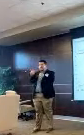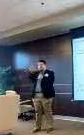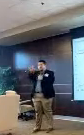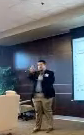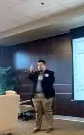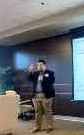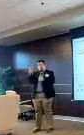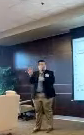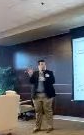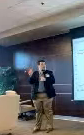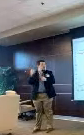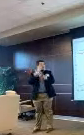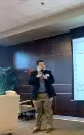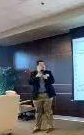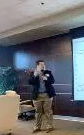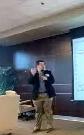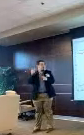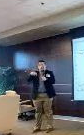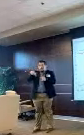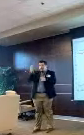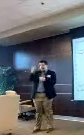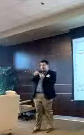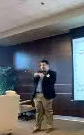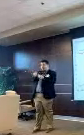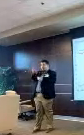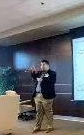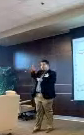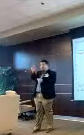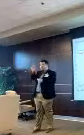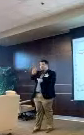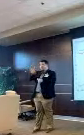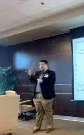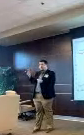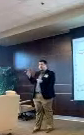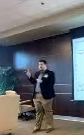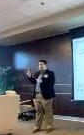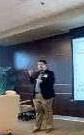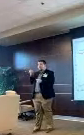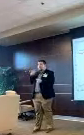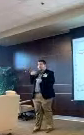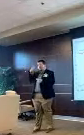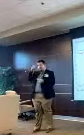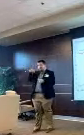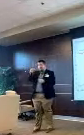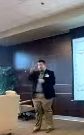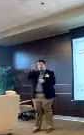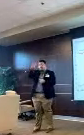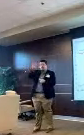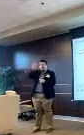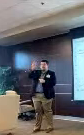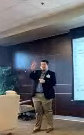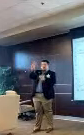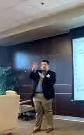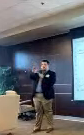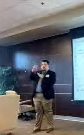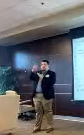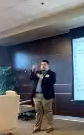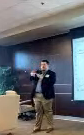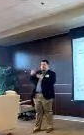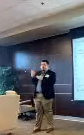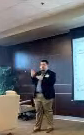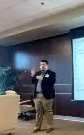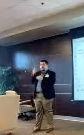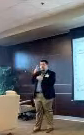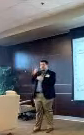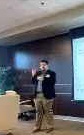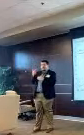at 324. Remember, our previous high surge was at 361. I think this one was at 416 was our highest surge before. So